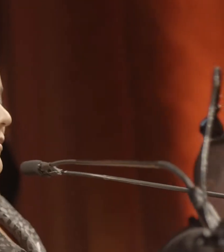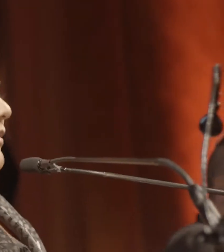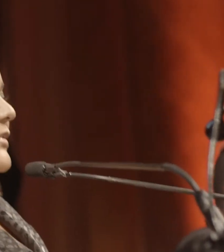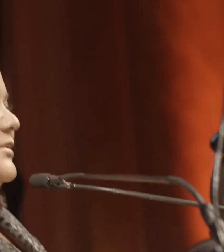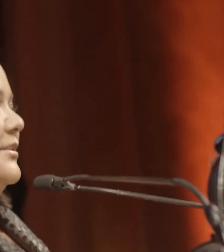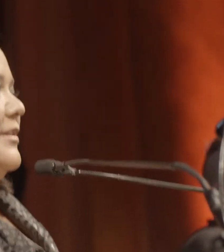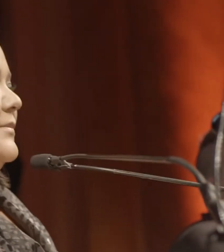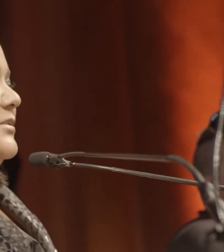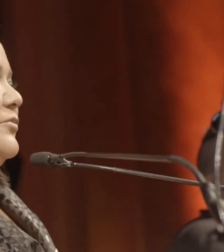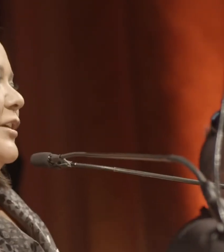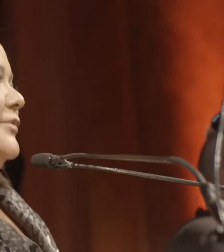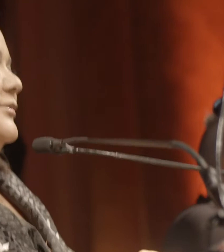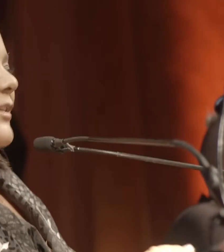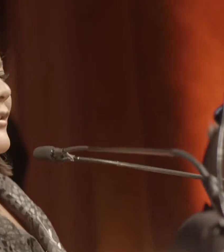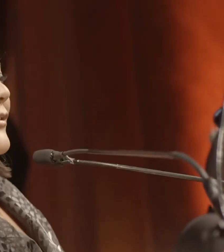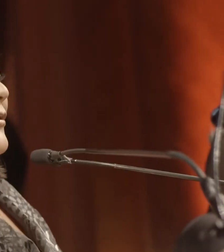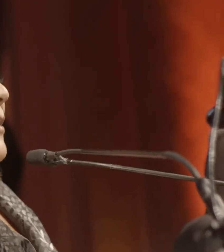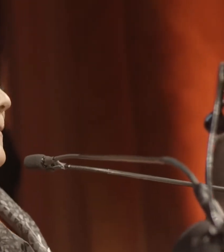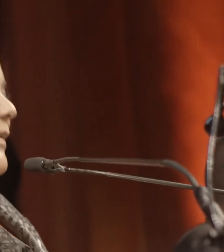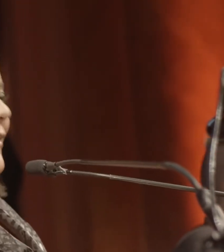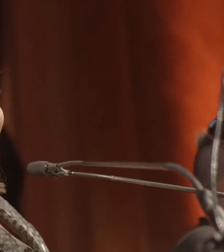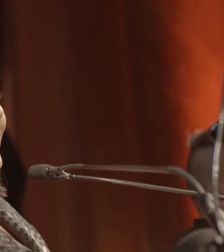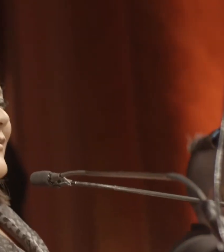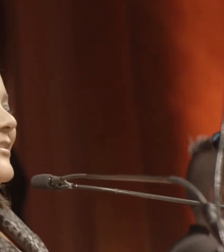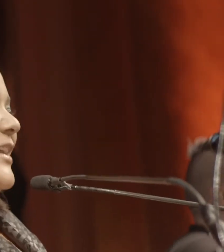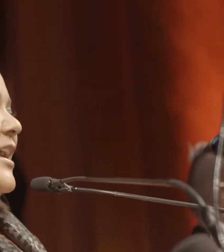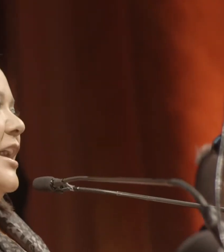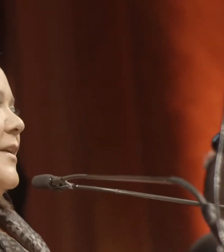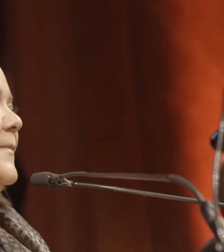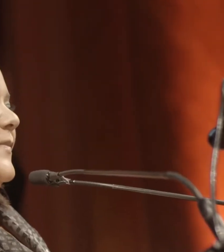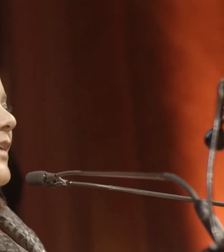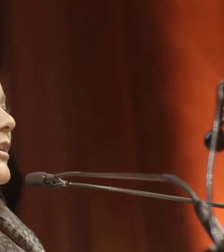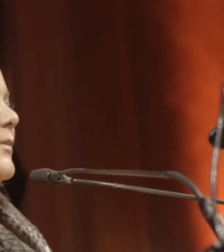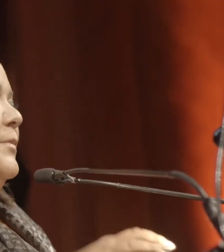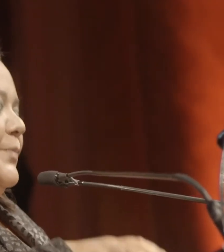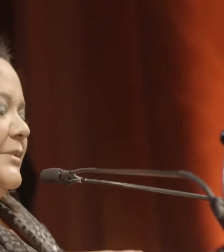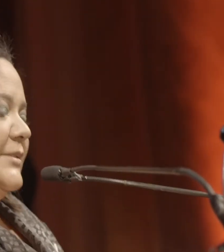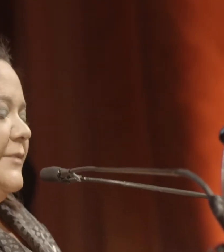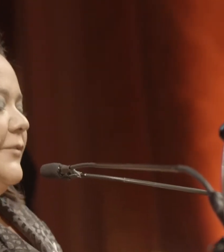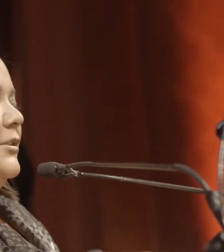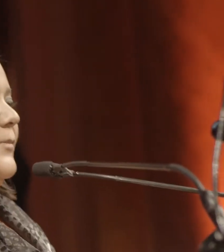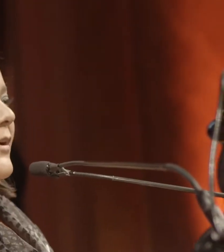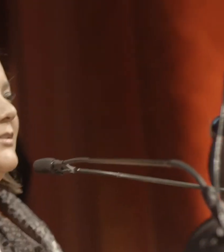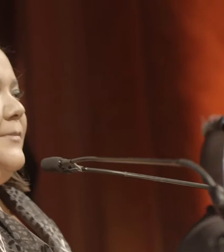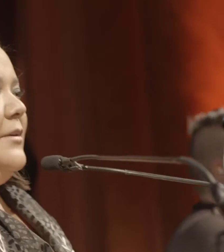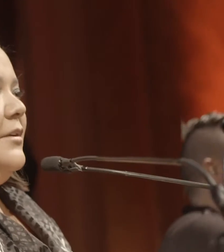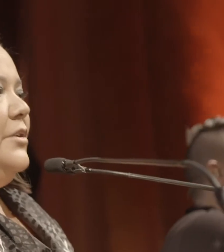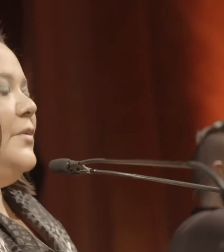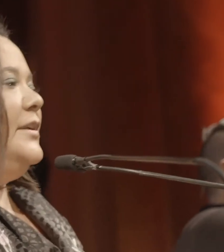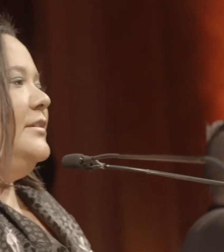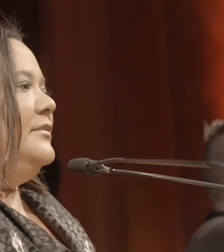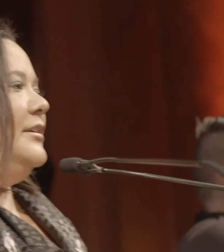Reagan called us names. These are regular, degular black girls that he specifically preys